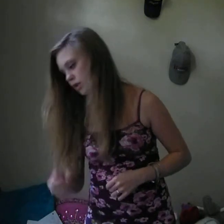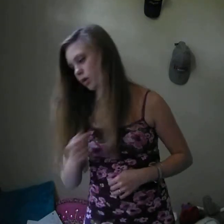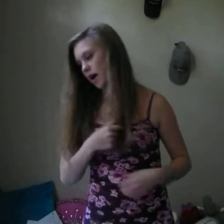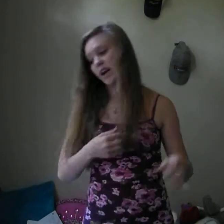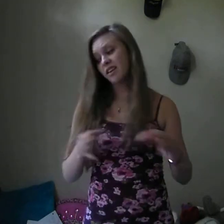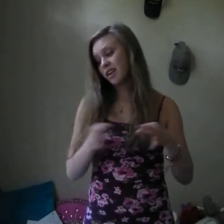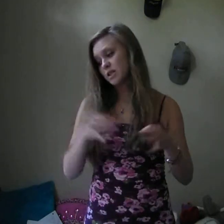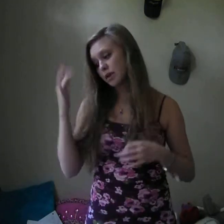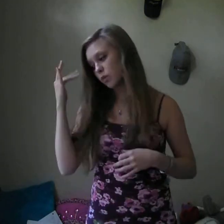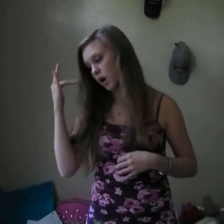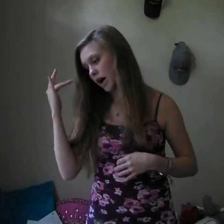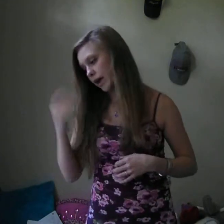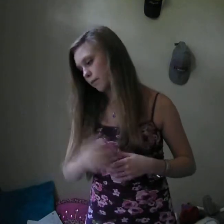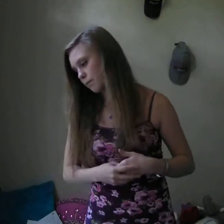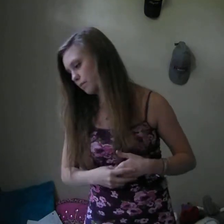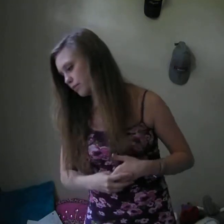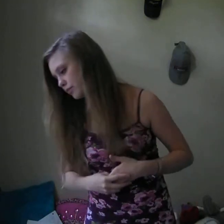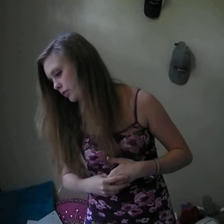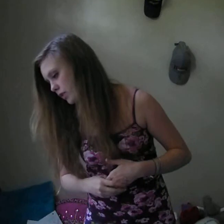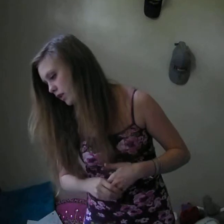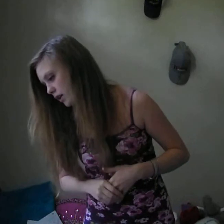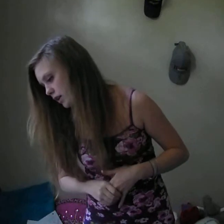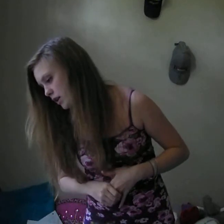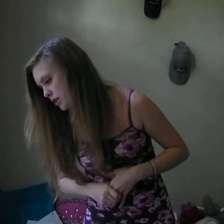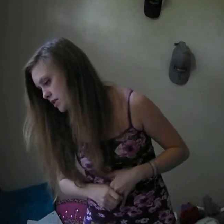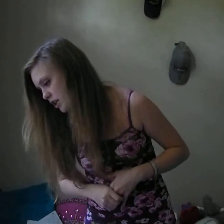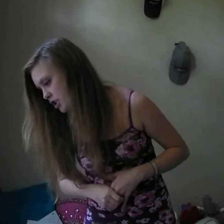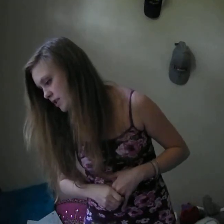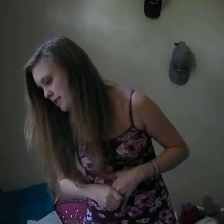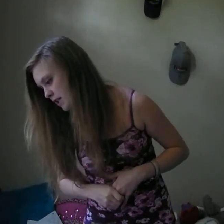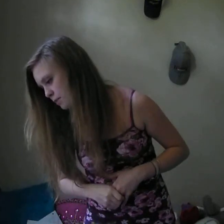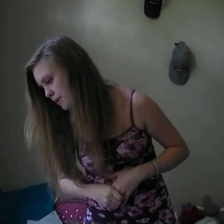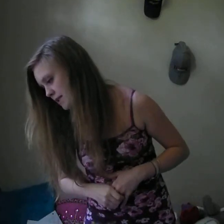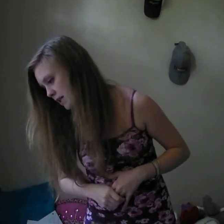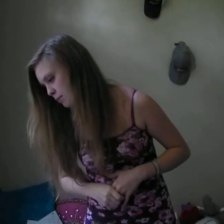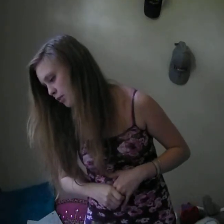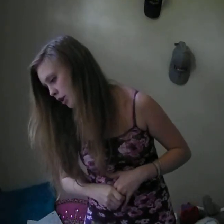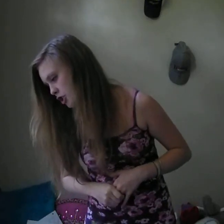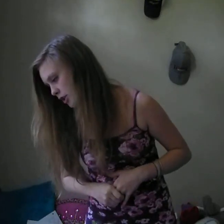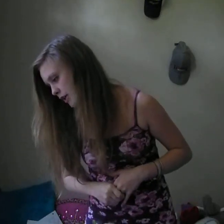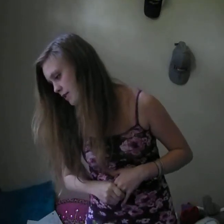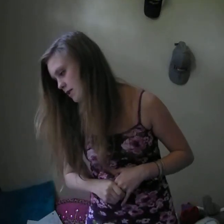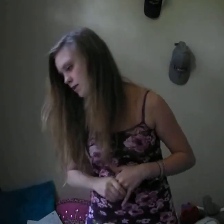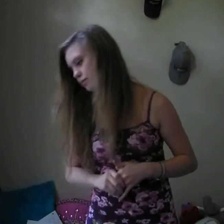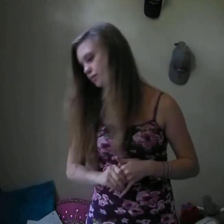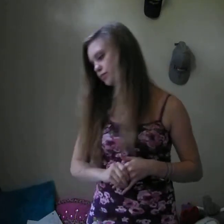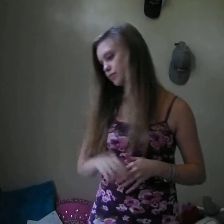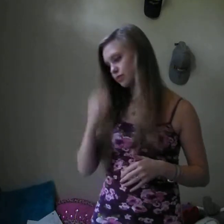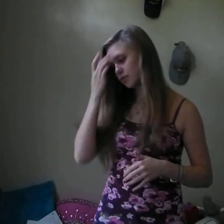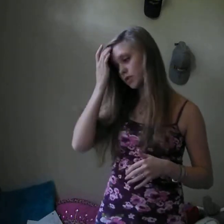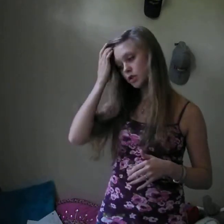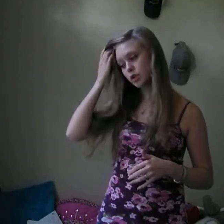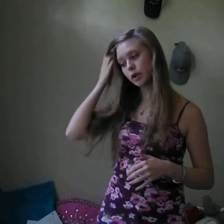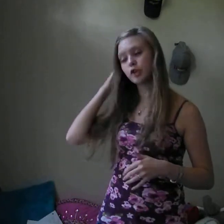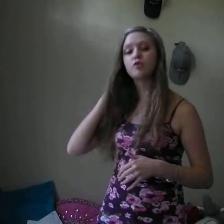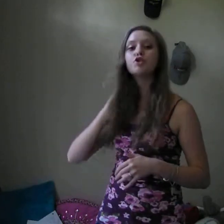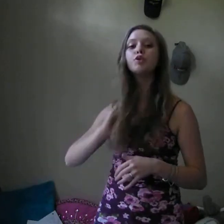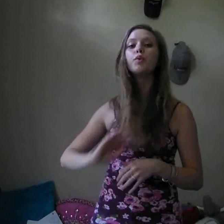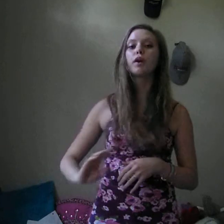So I not explain why. Such a deep, deep reassurance. So we're going to do true work.